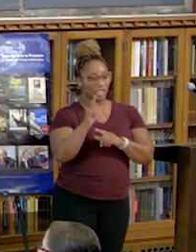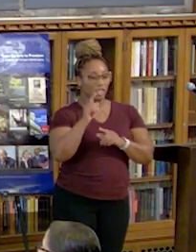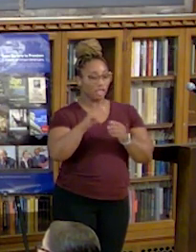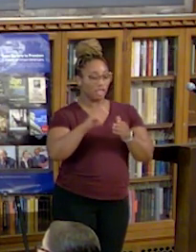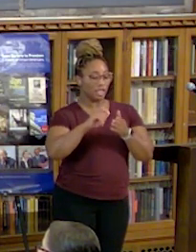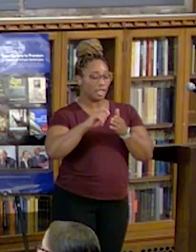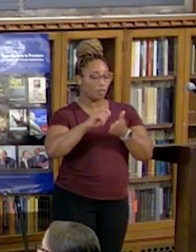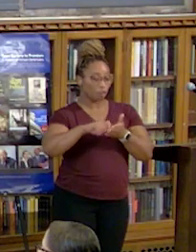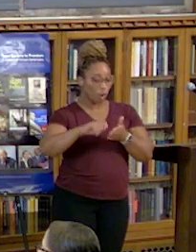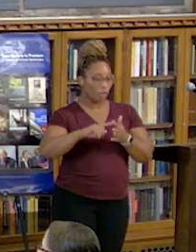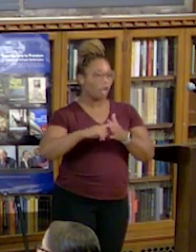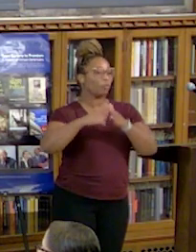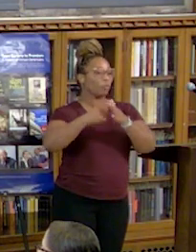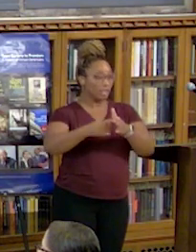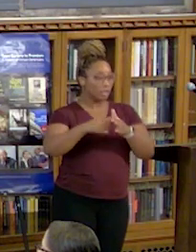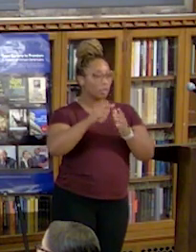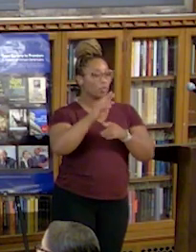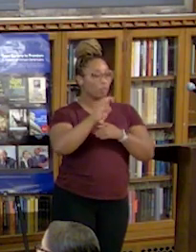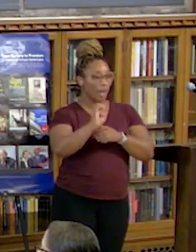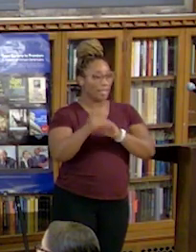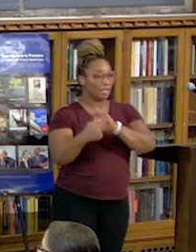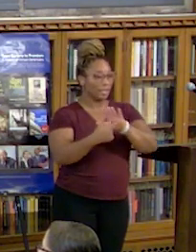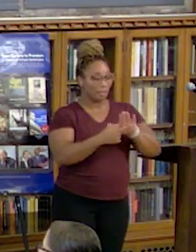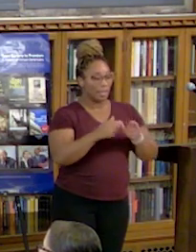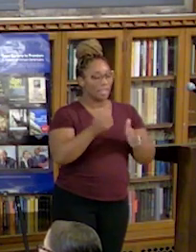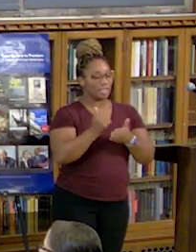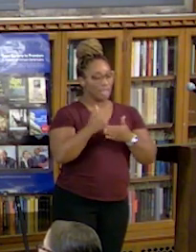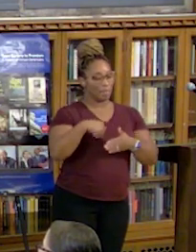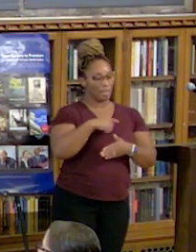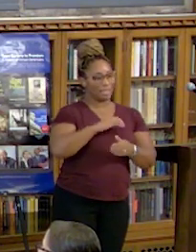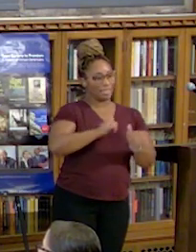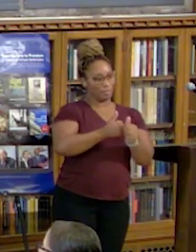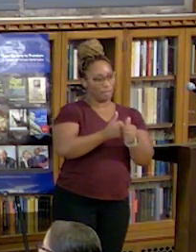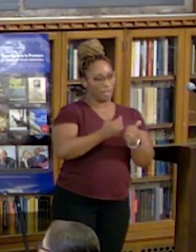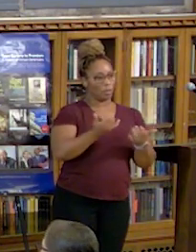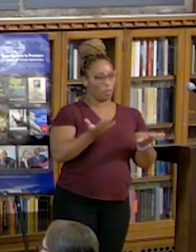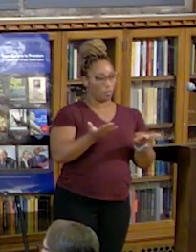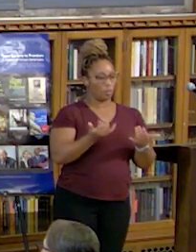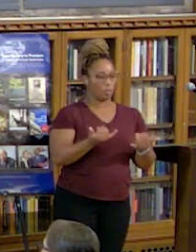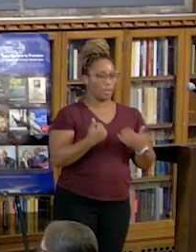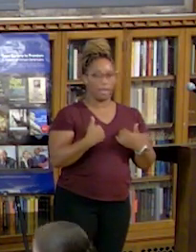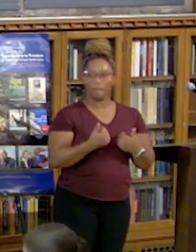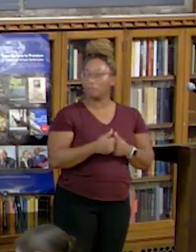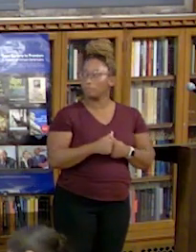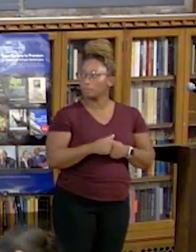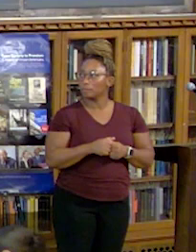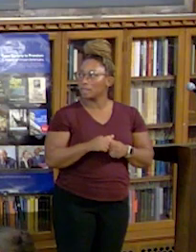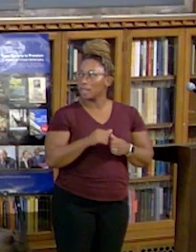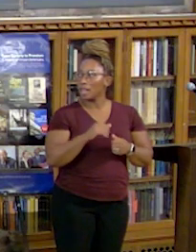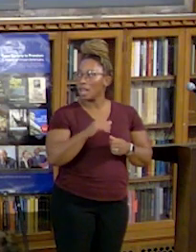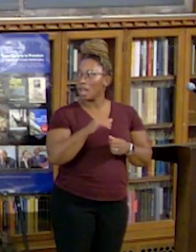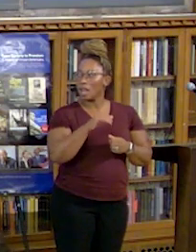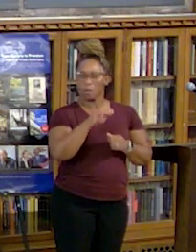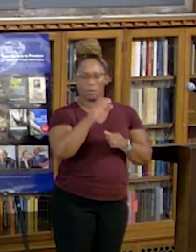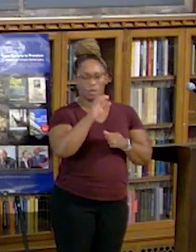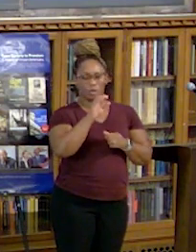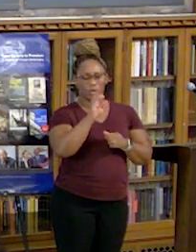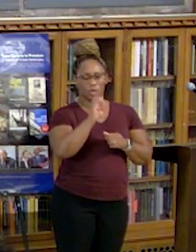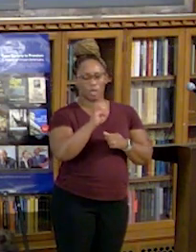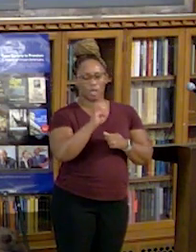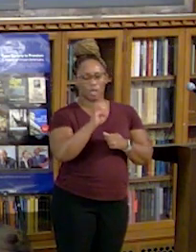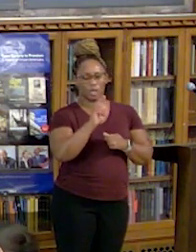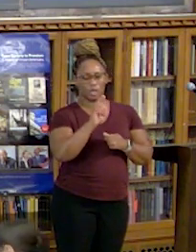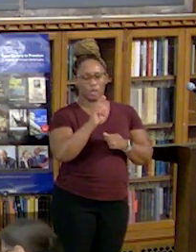race exhibit and she is helping us to update what we currently have and excuse me Eugenics I knew I was G to say